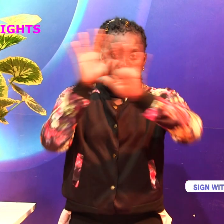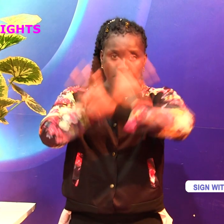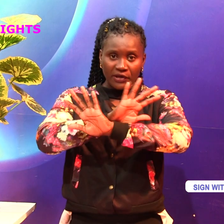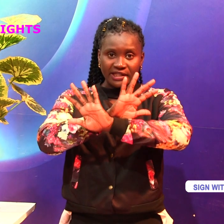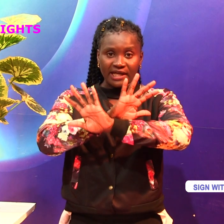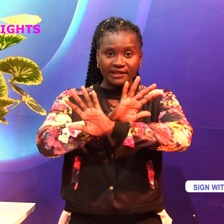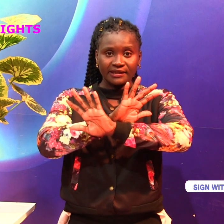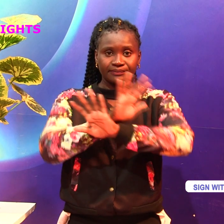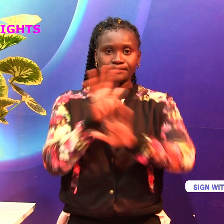protect.